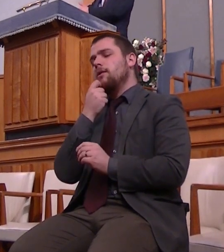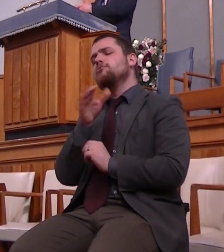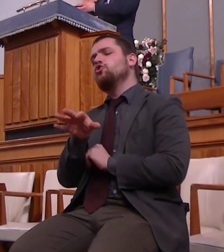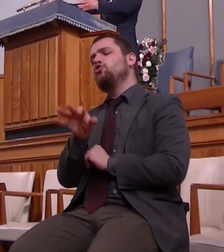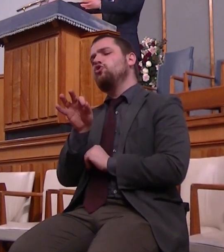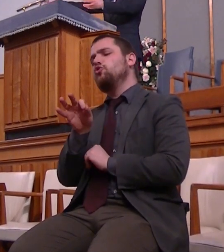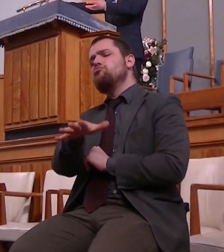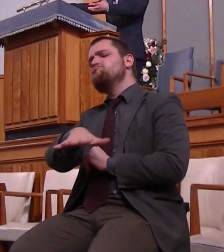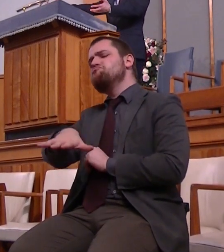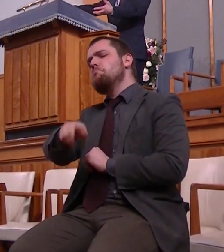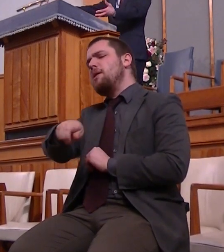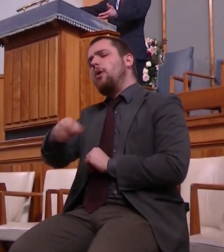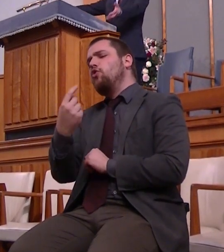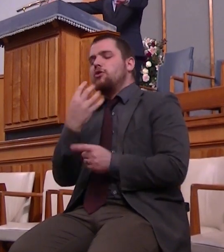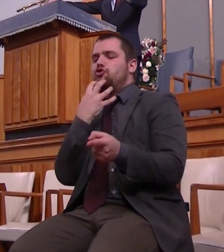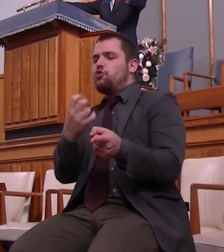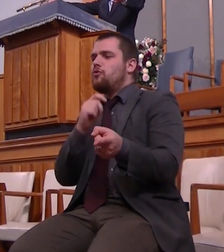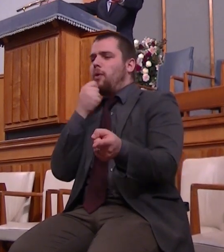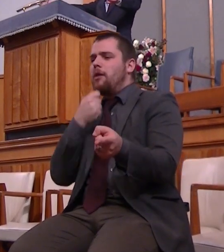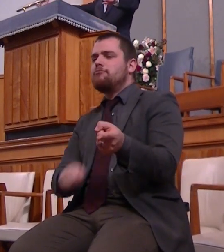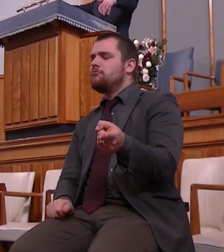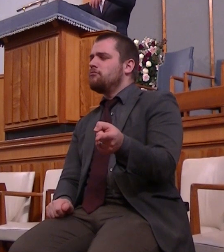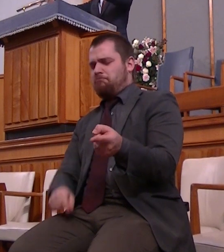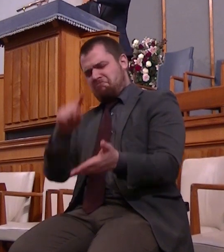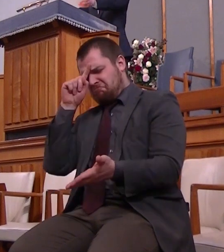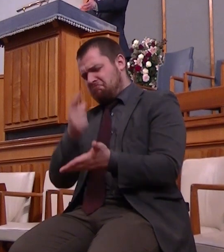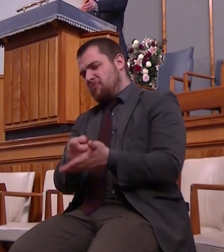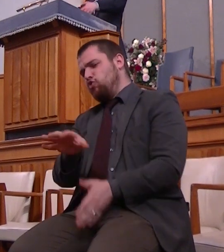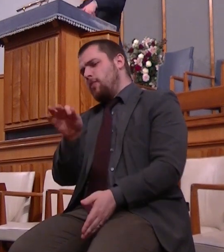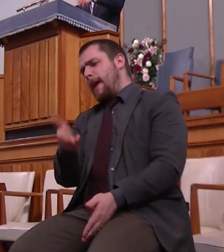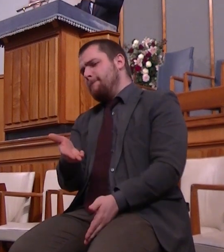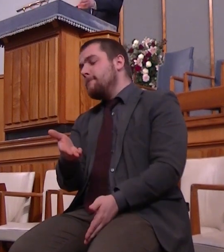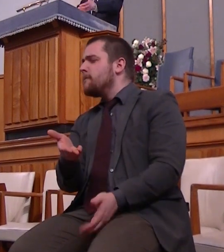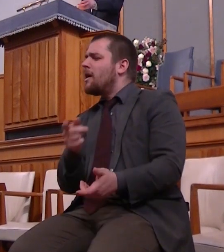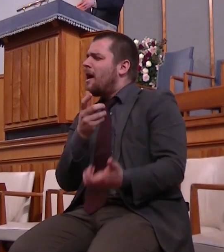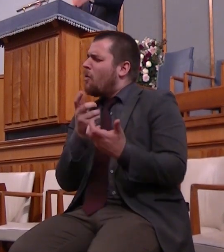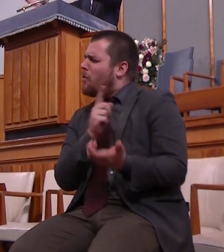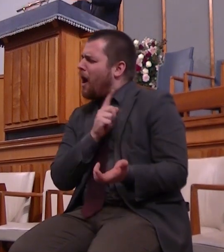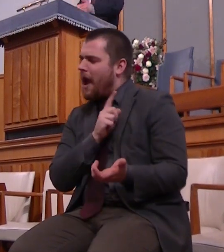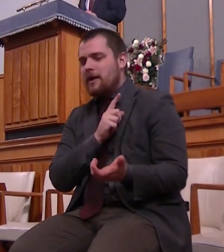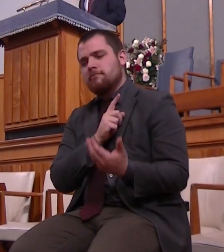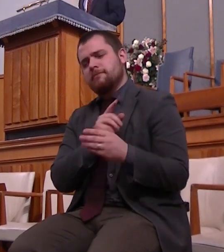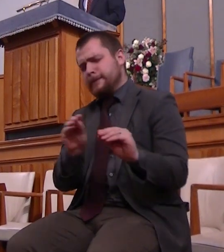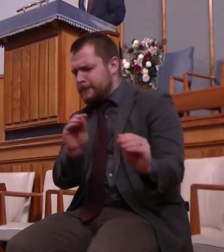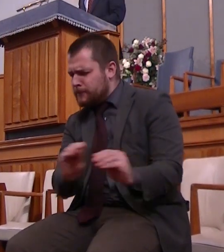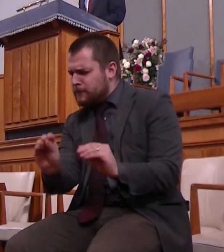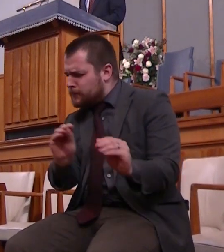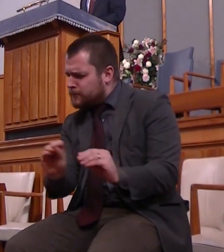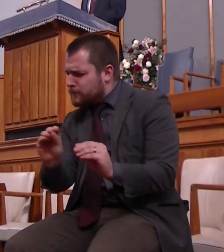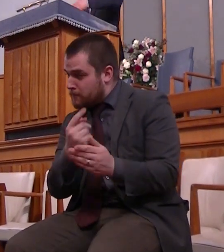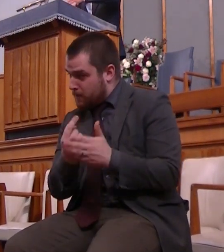took the Jewish nation, Israel, to train in morality and teaching about